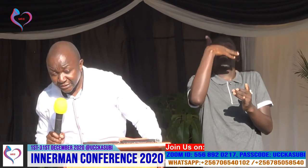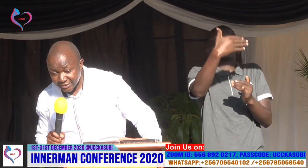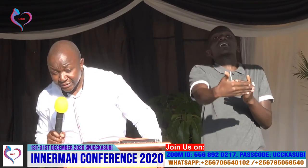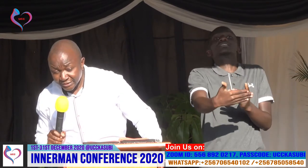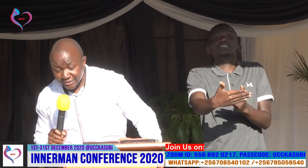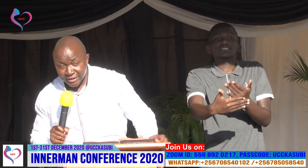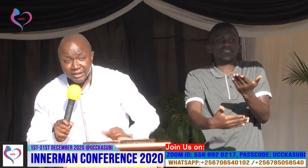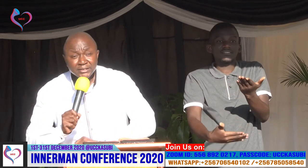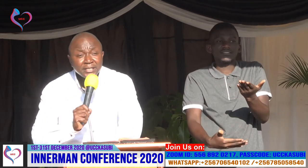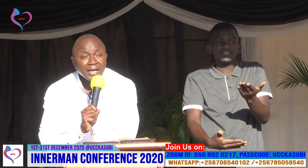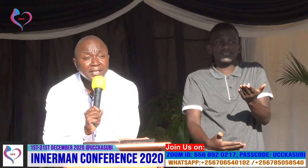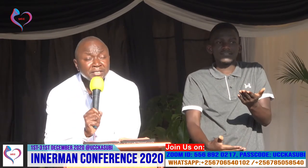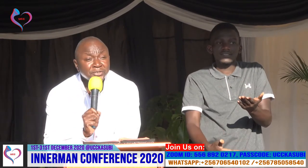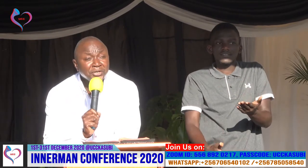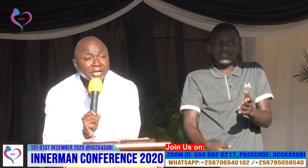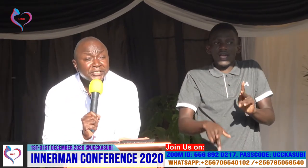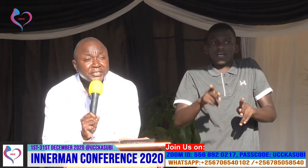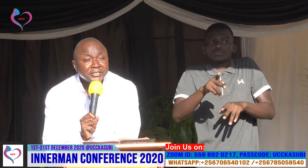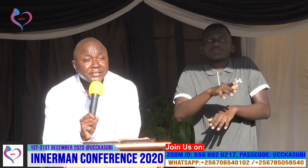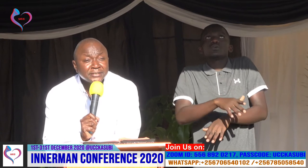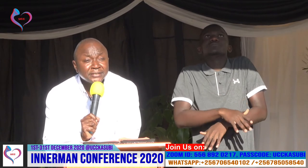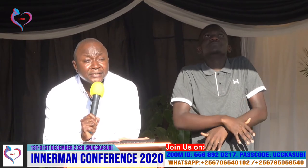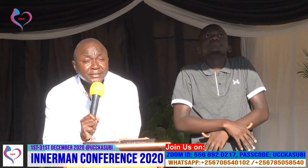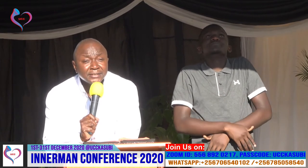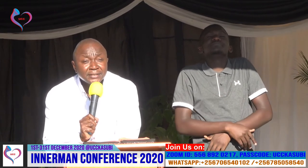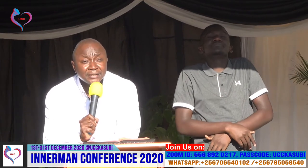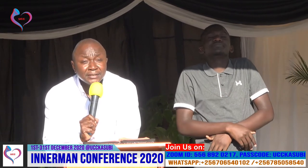anaddako. And it's like there is no next.